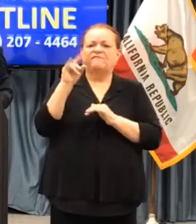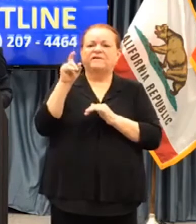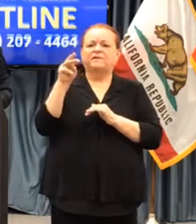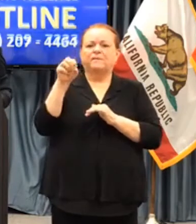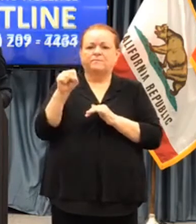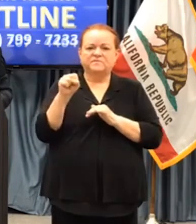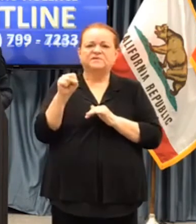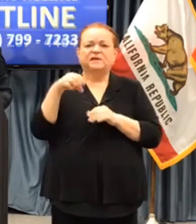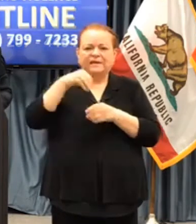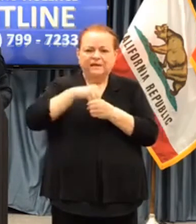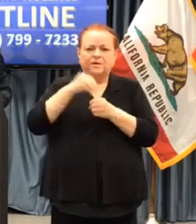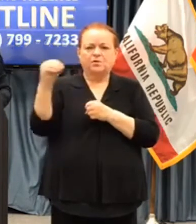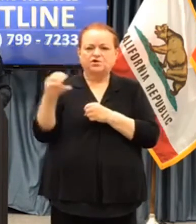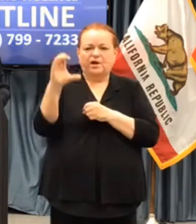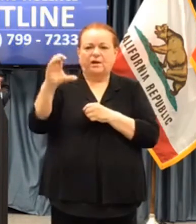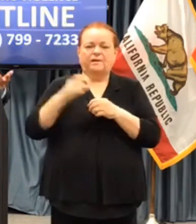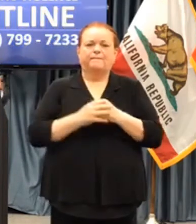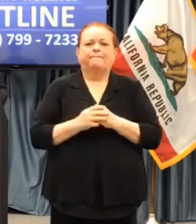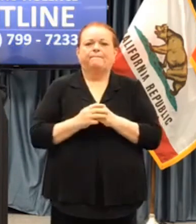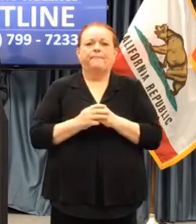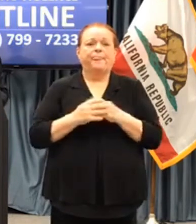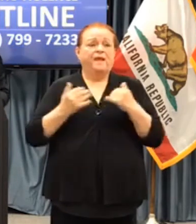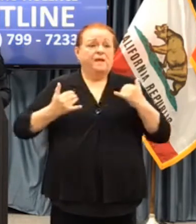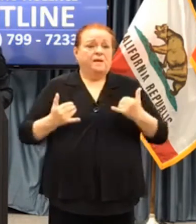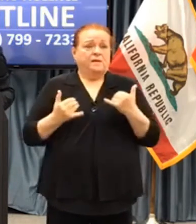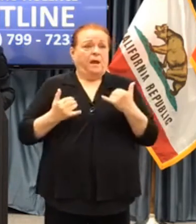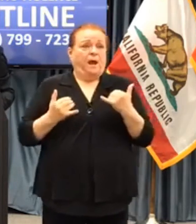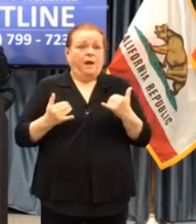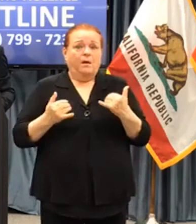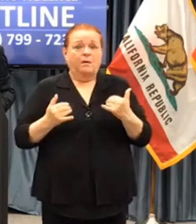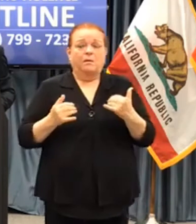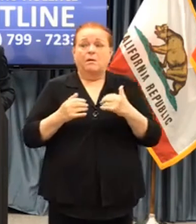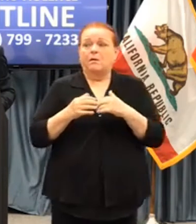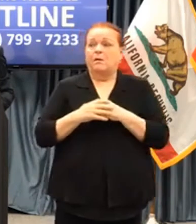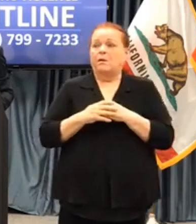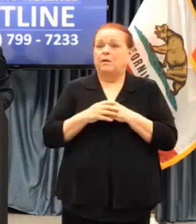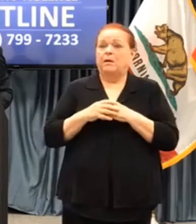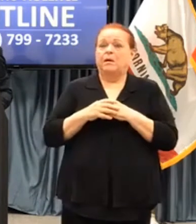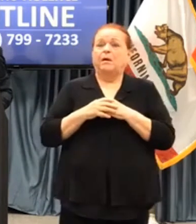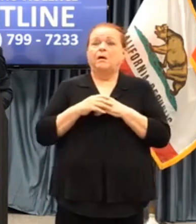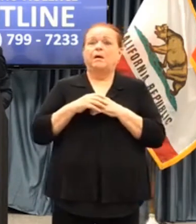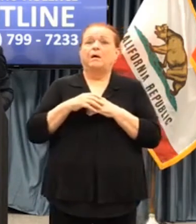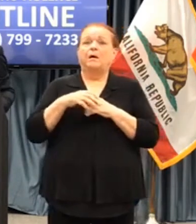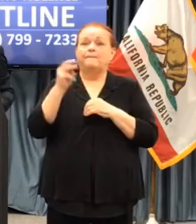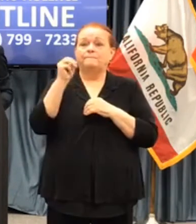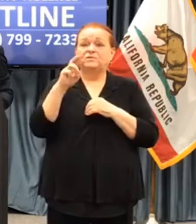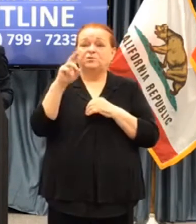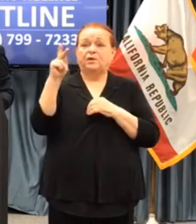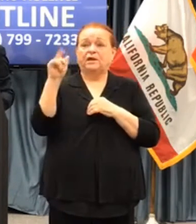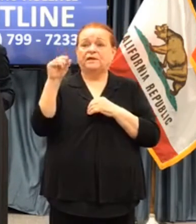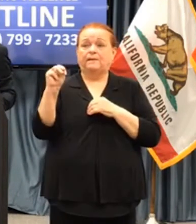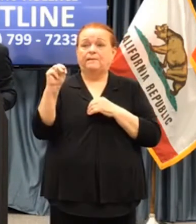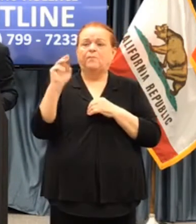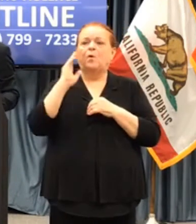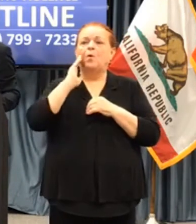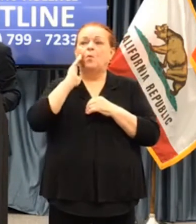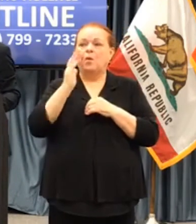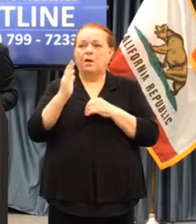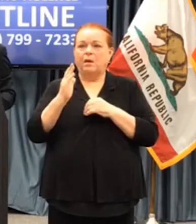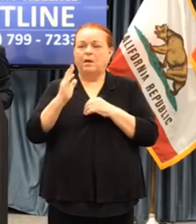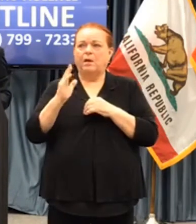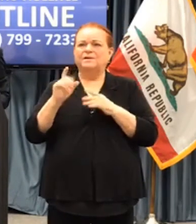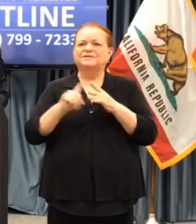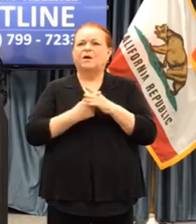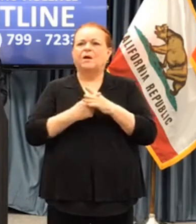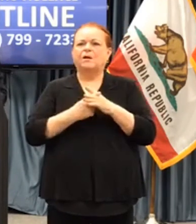we'll open it for questions. I'm not the moderator, but I think Mr. Kim is going to come up and take any questions you may have